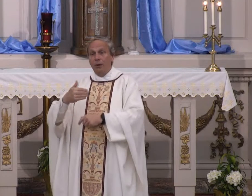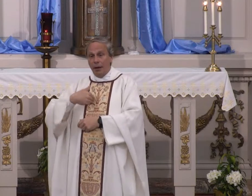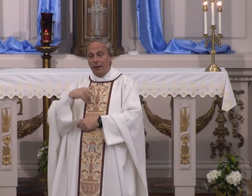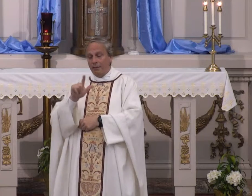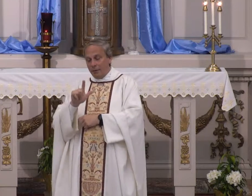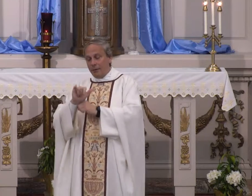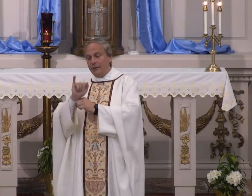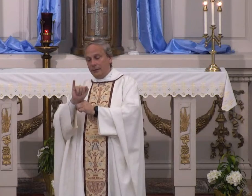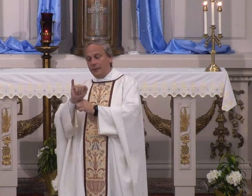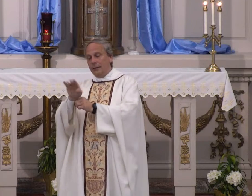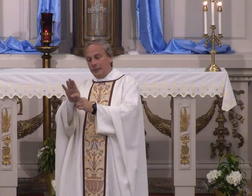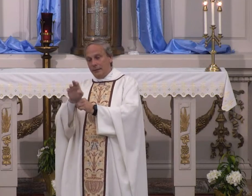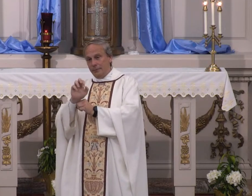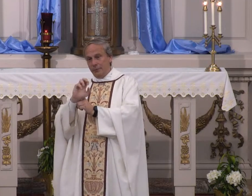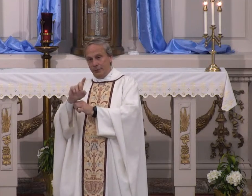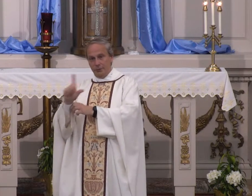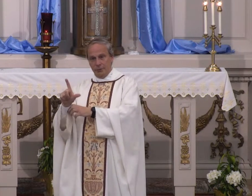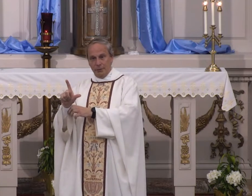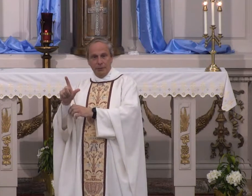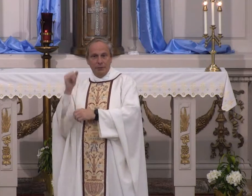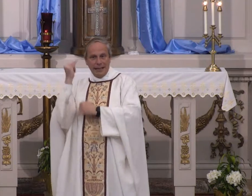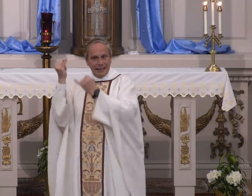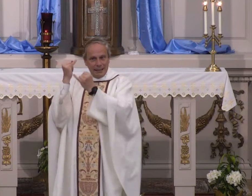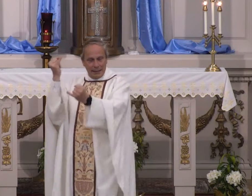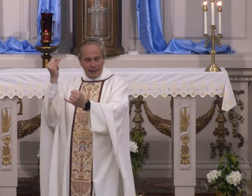to appreciate his life.